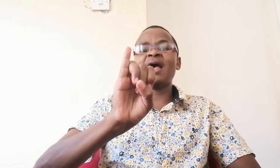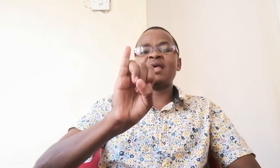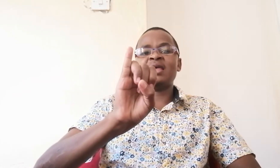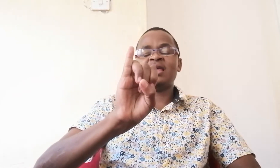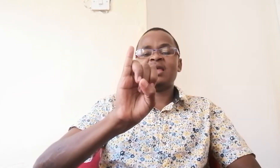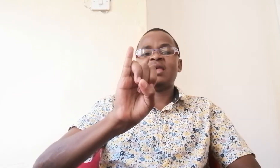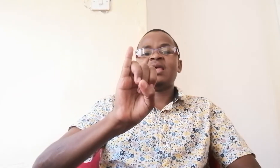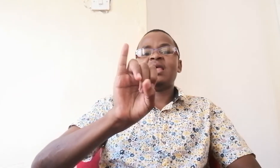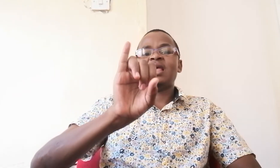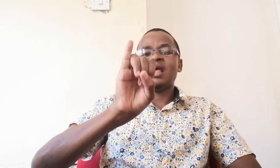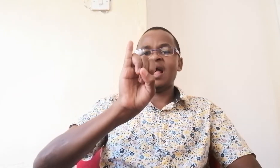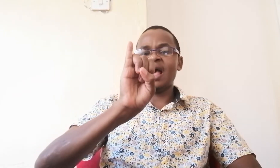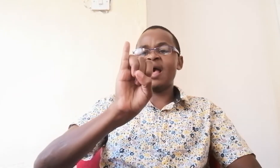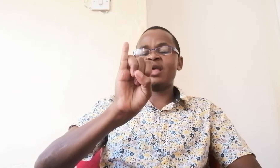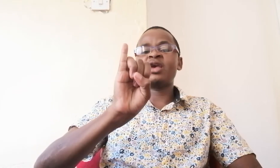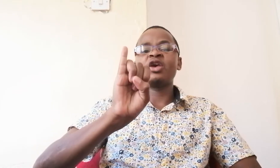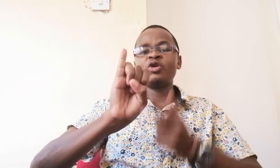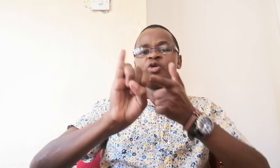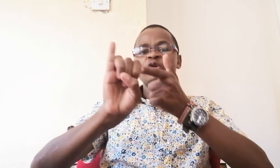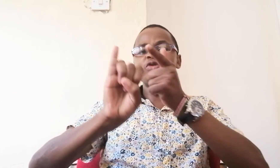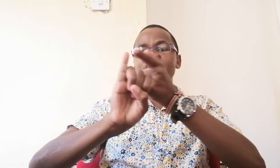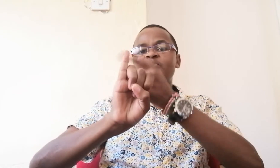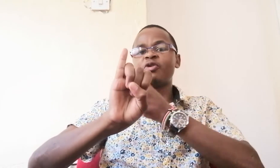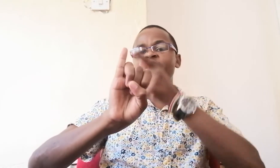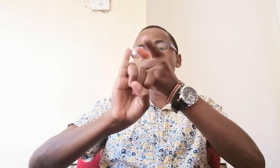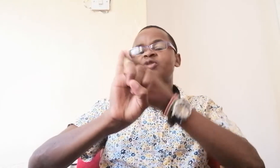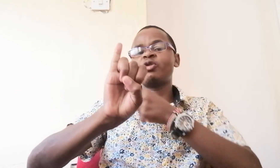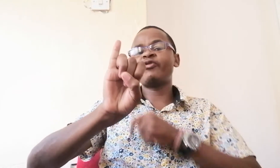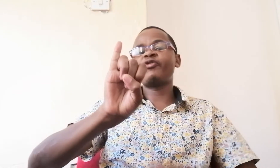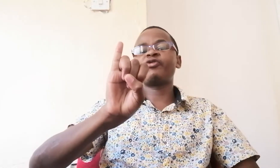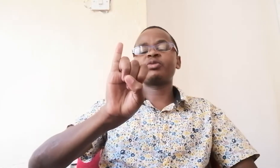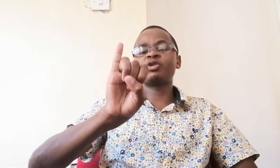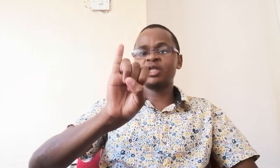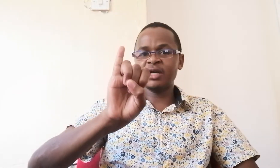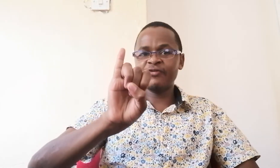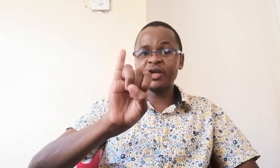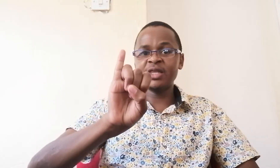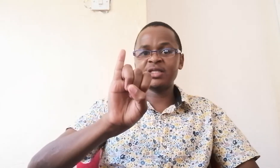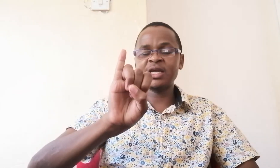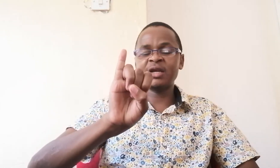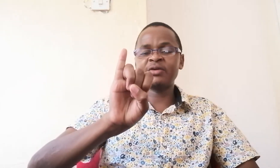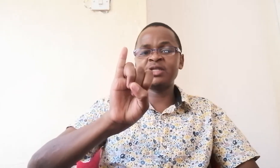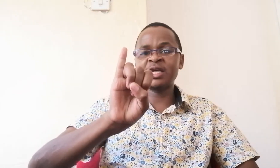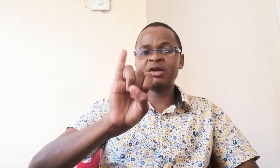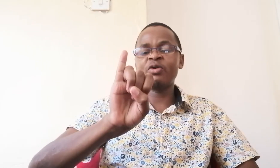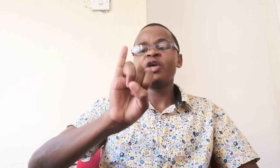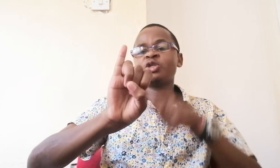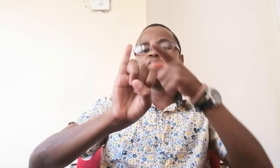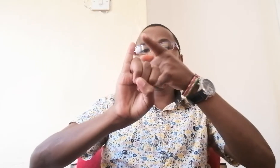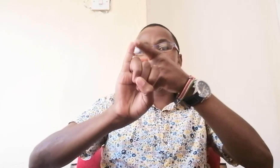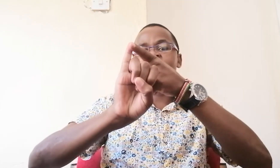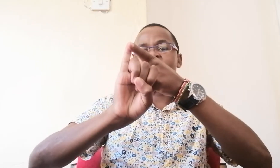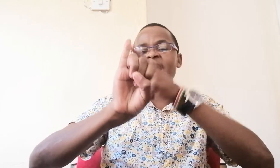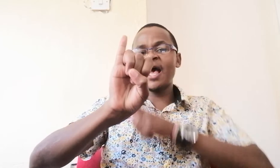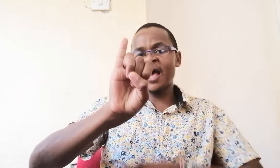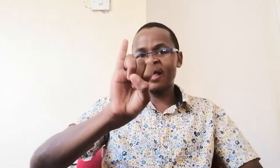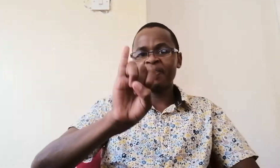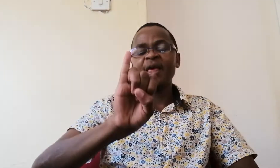I. You do it with the small finger. This is called the small finger in sign language. So is I.